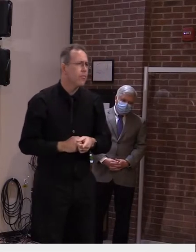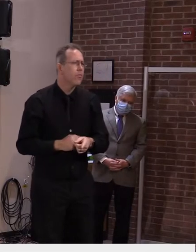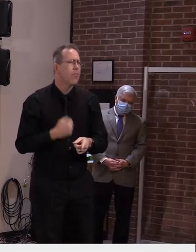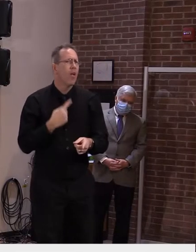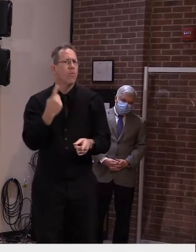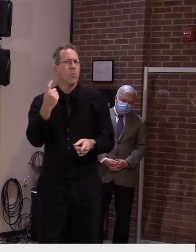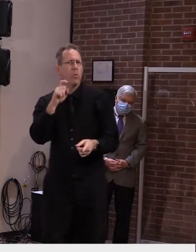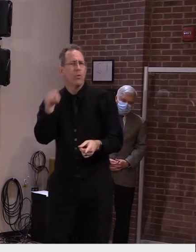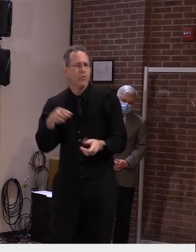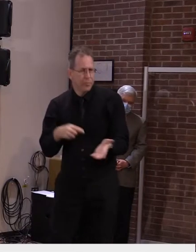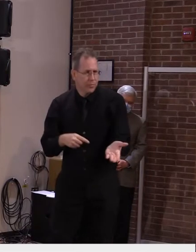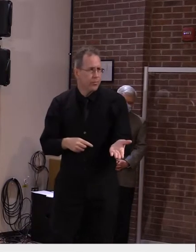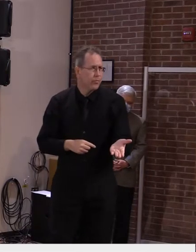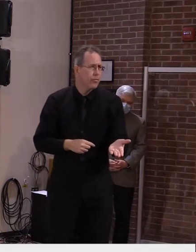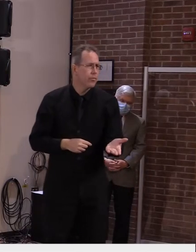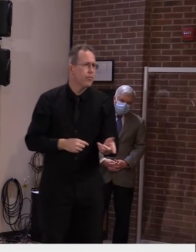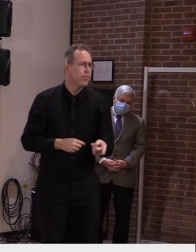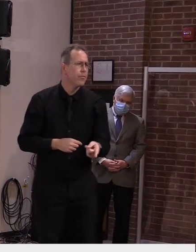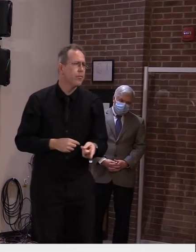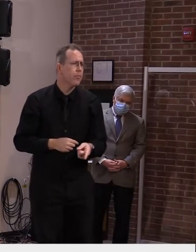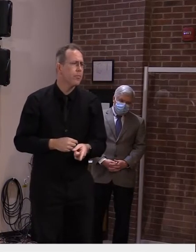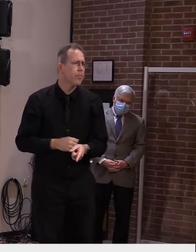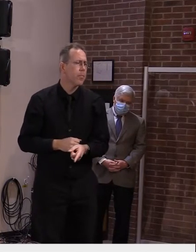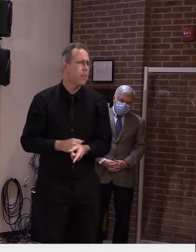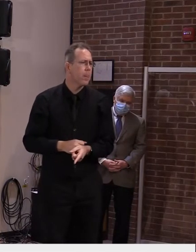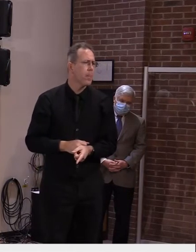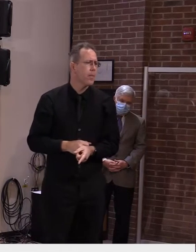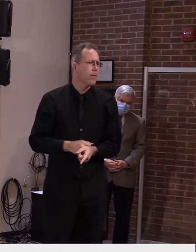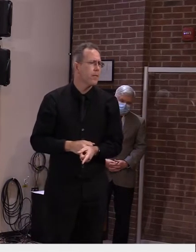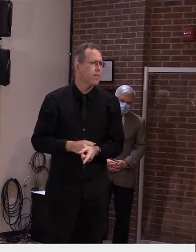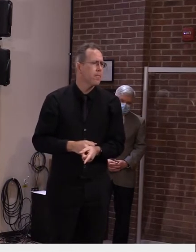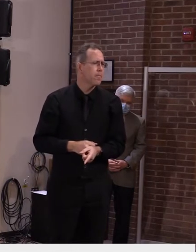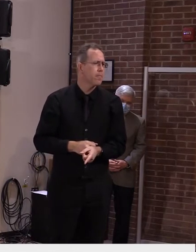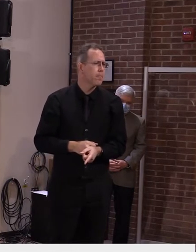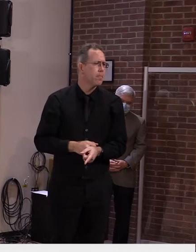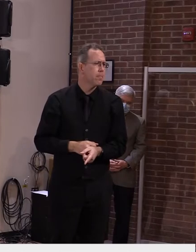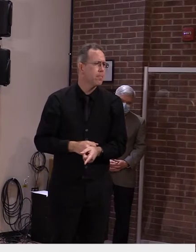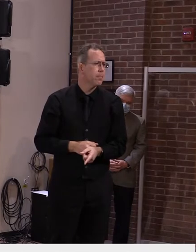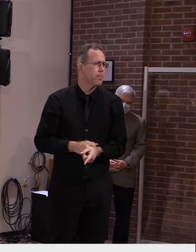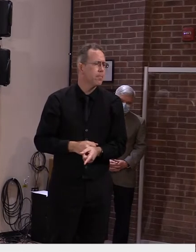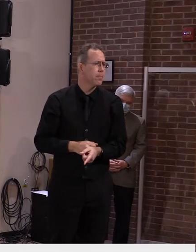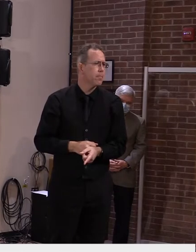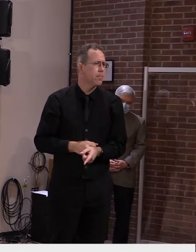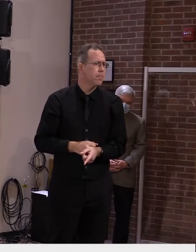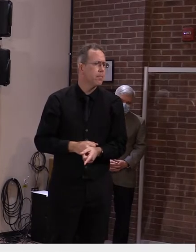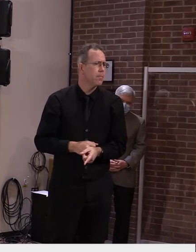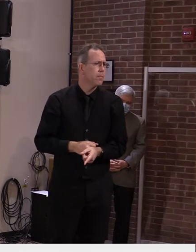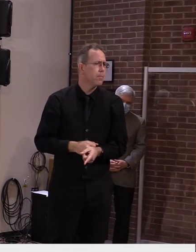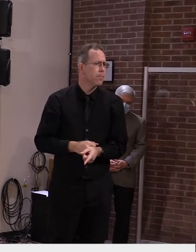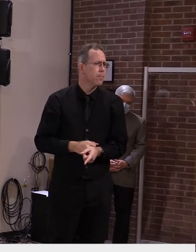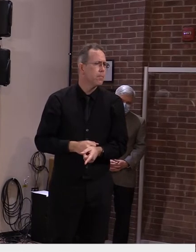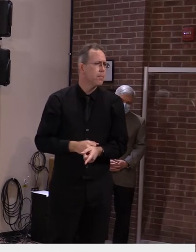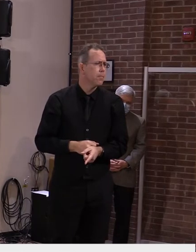Northwest Public Access. They want to know about the possibility of relaxing open meeting laws